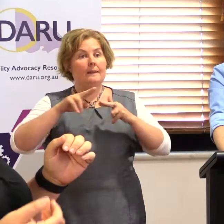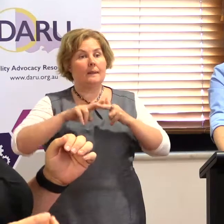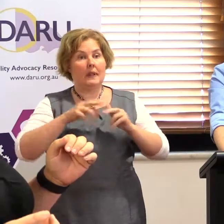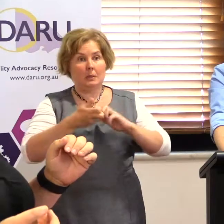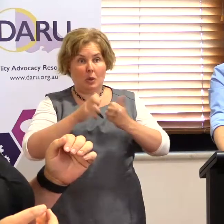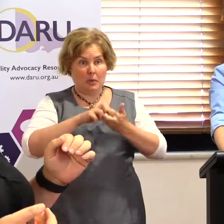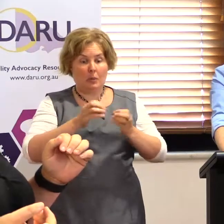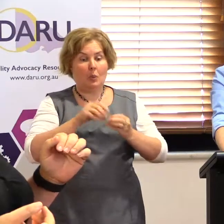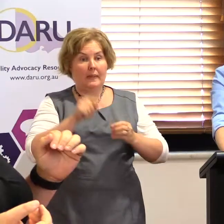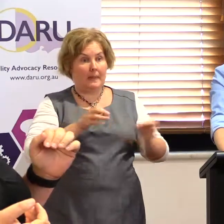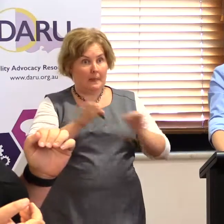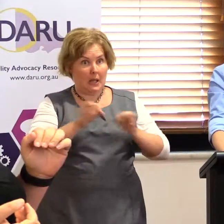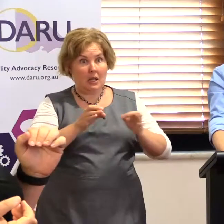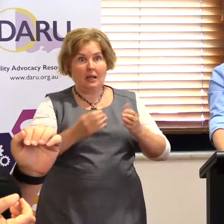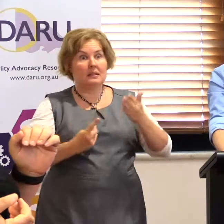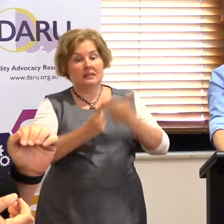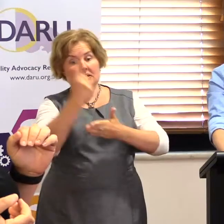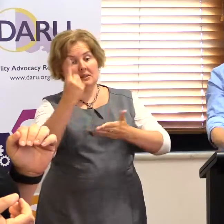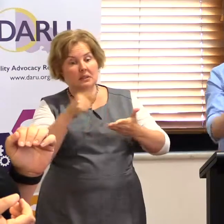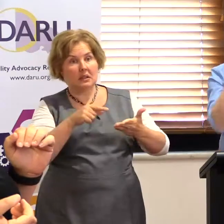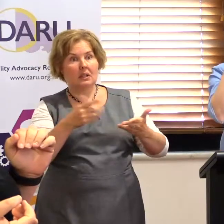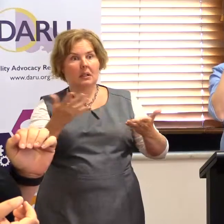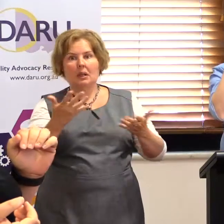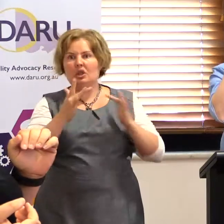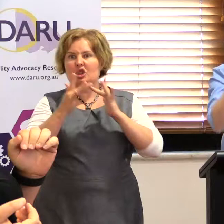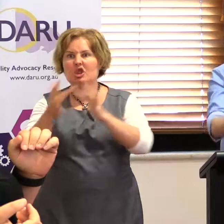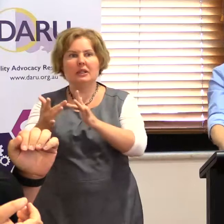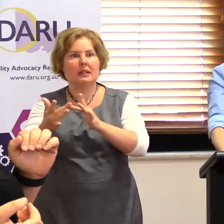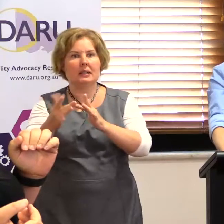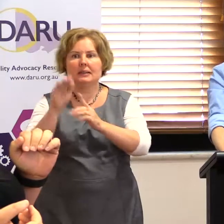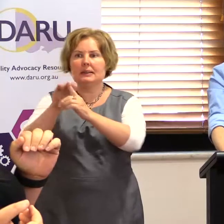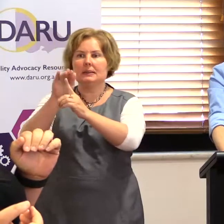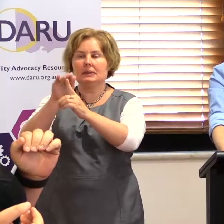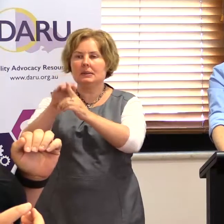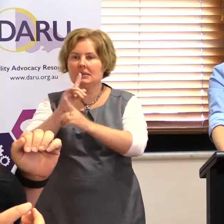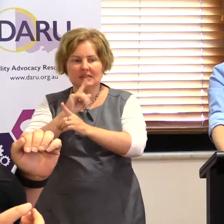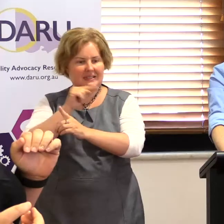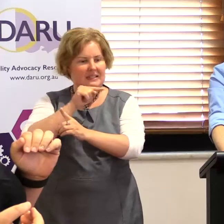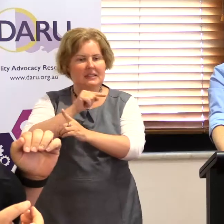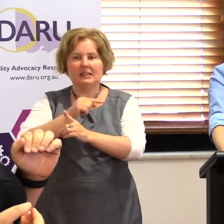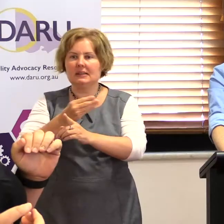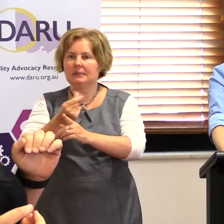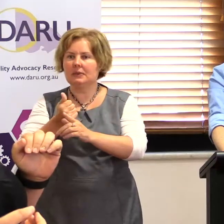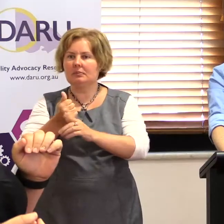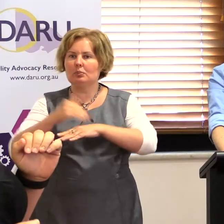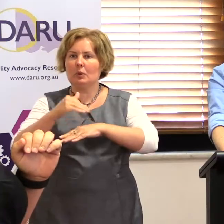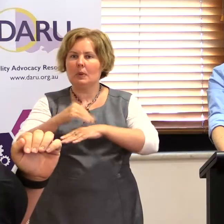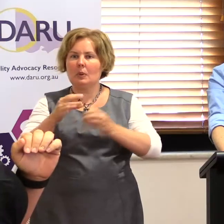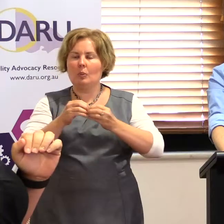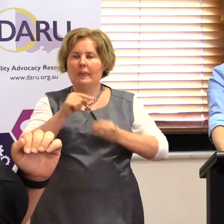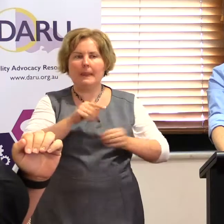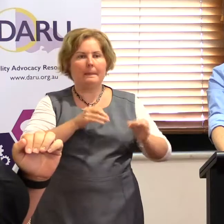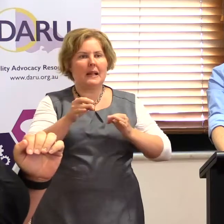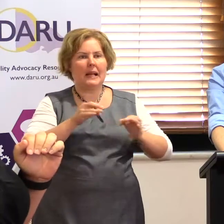And a general issue, if there is a problem with the plan, who do I get in contact with to say there is an